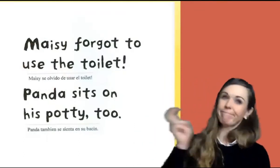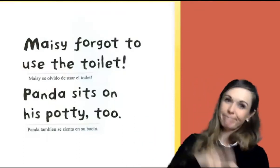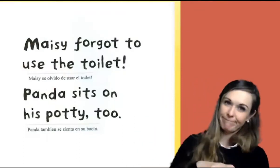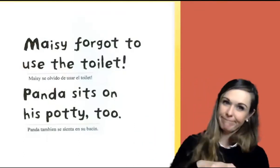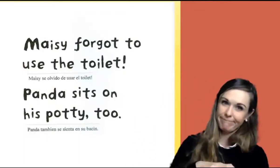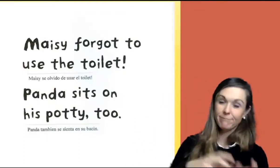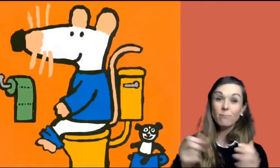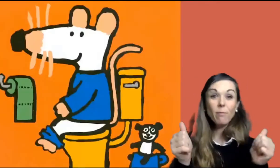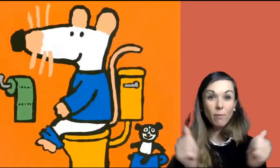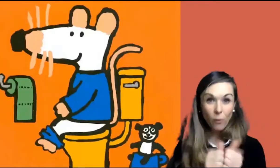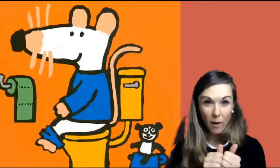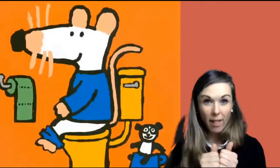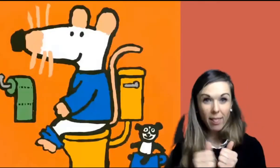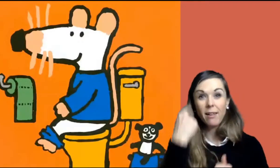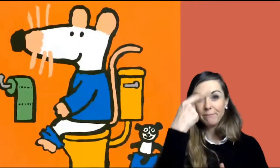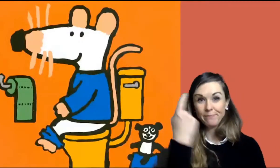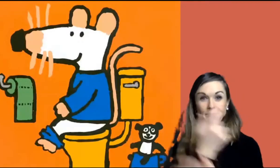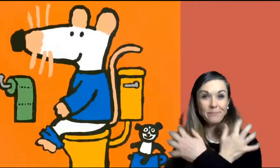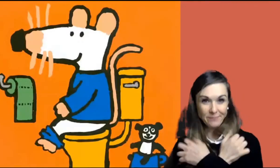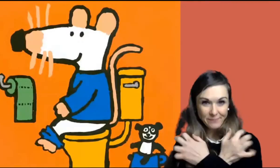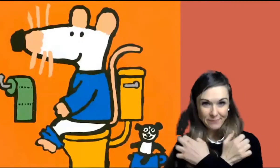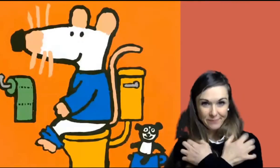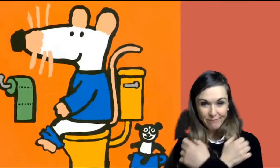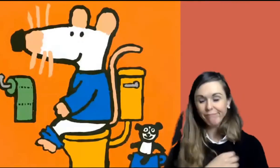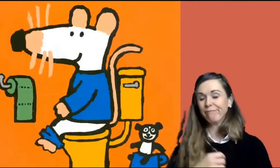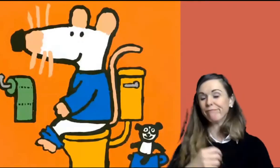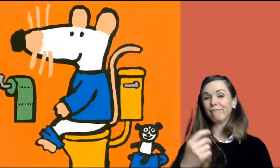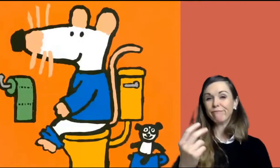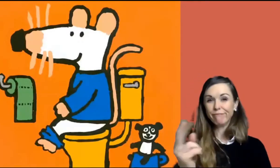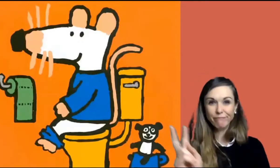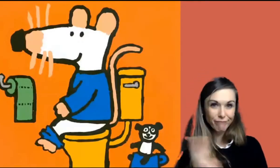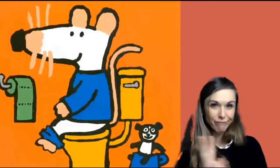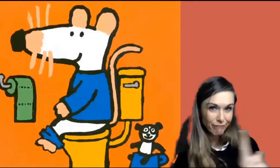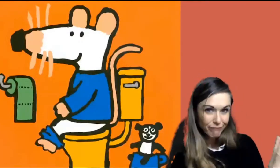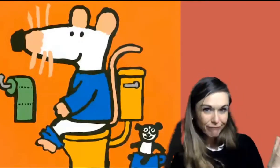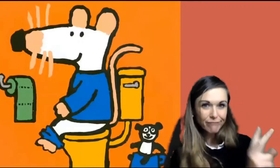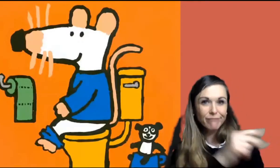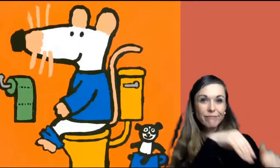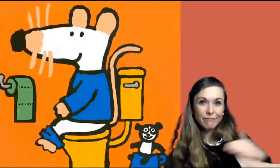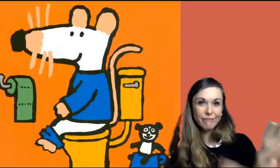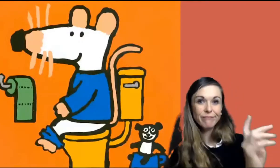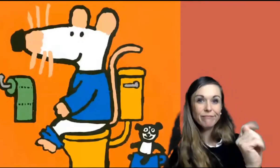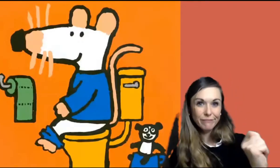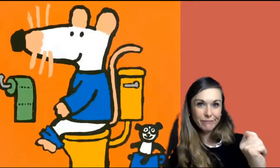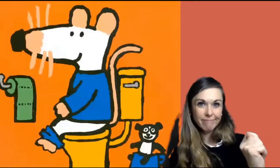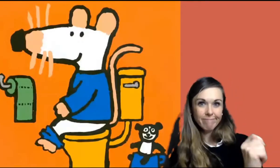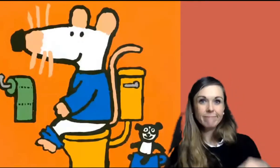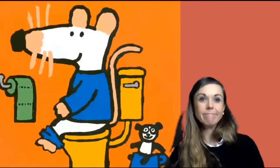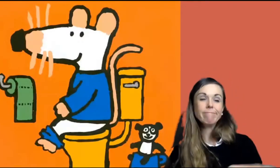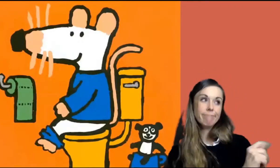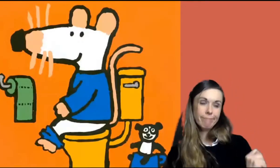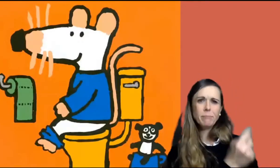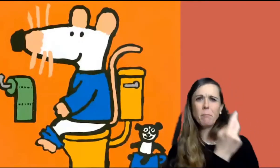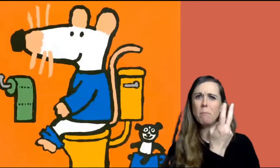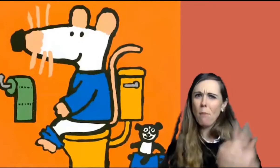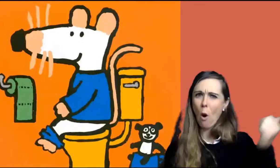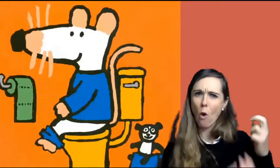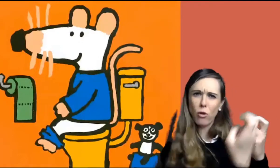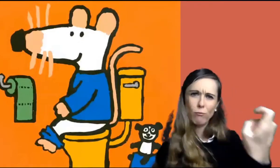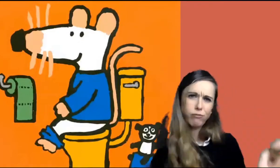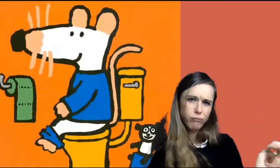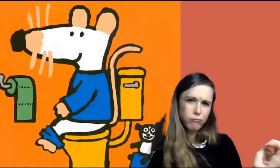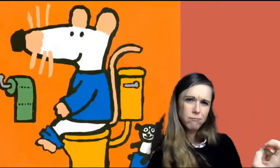So she gets back out of bed with Panda. The two of them go into the